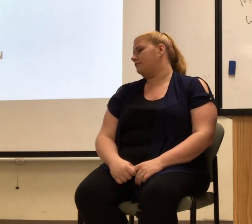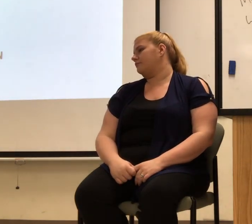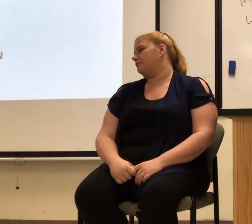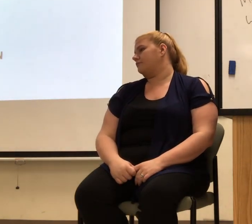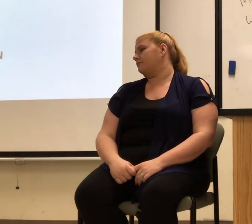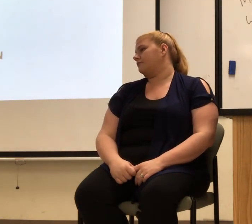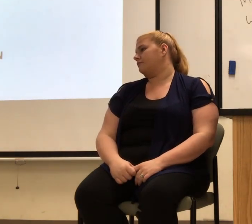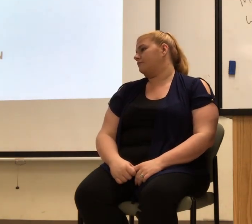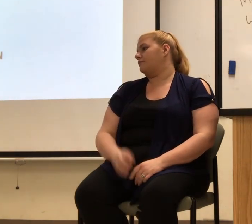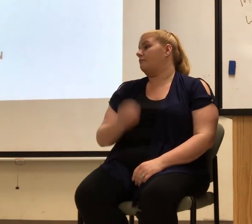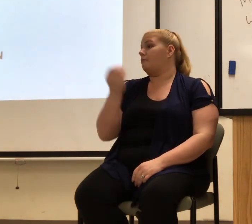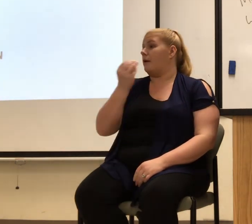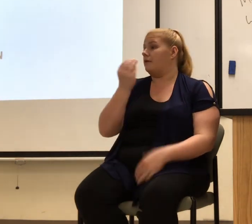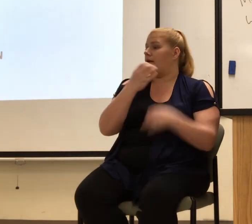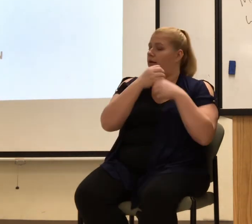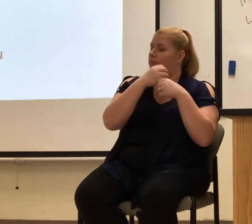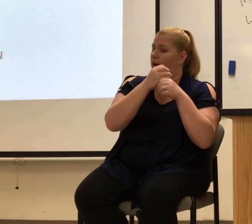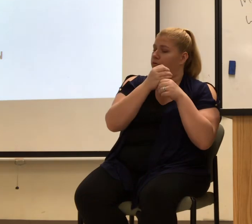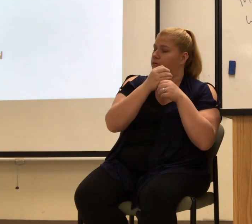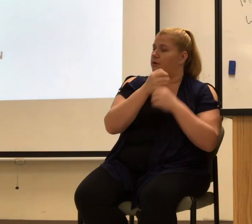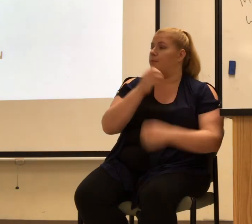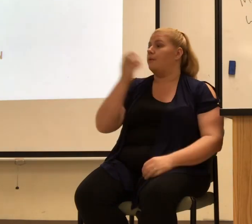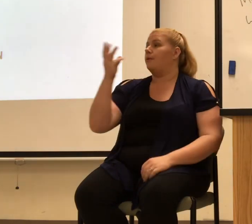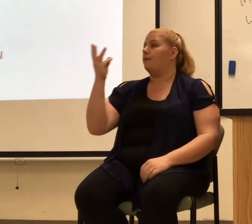Wednesday lab.